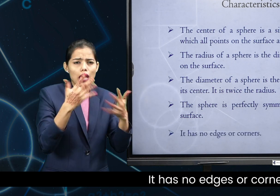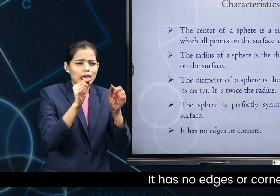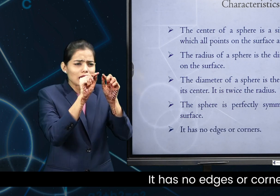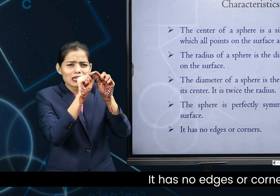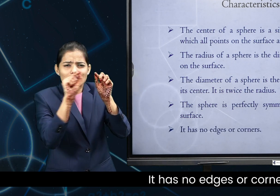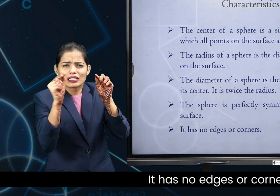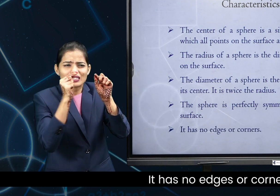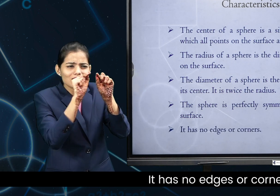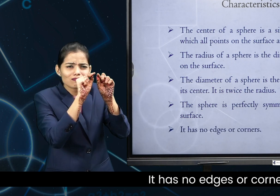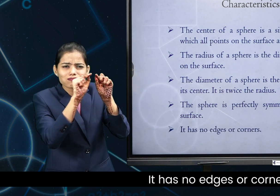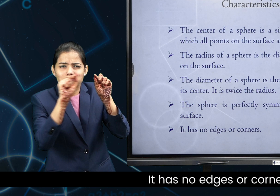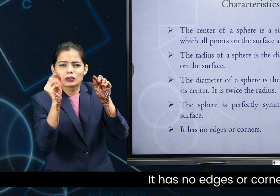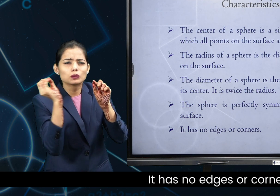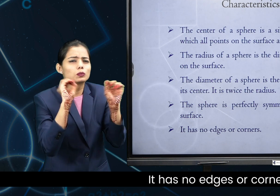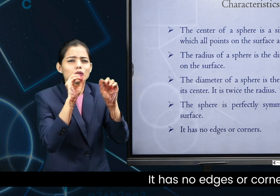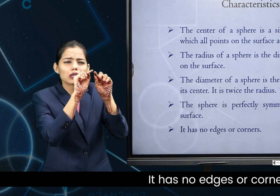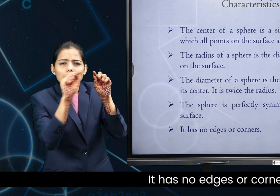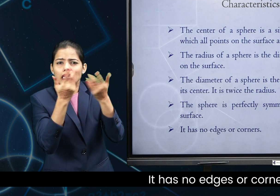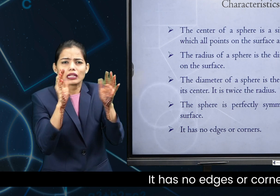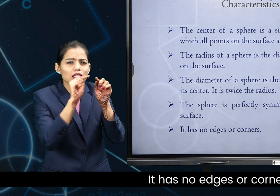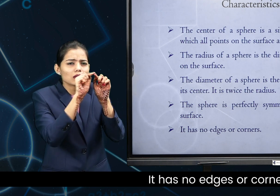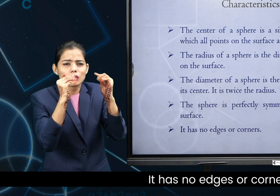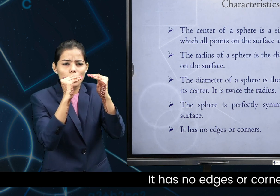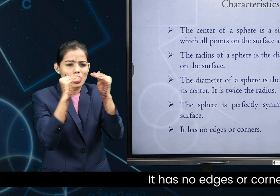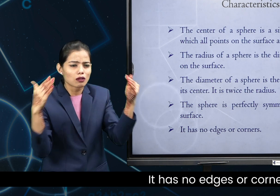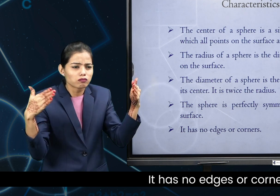It has no edges or corners.